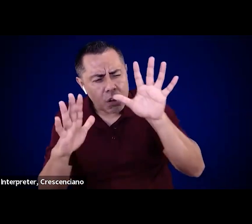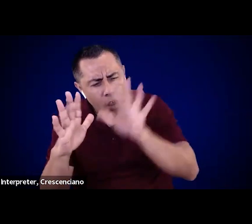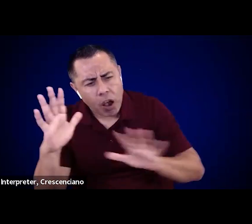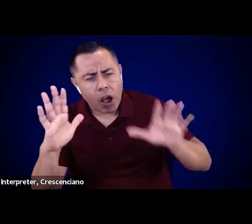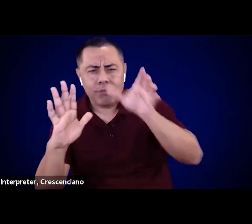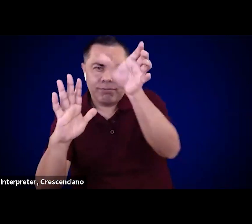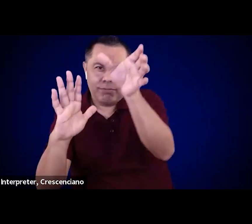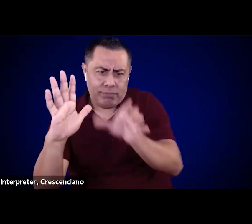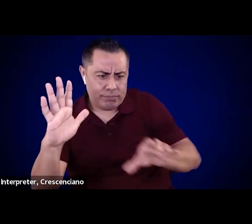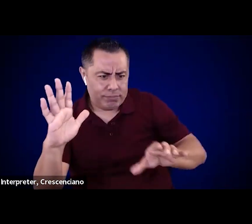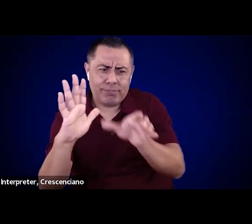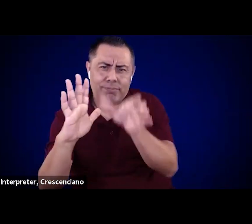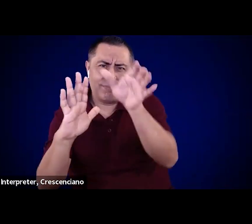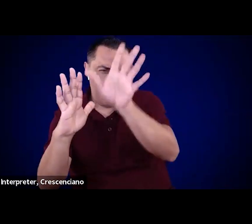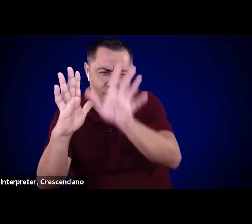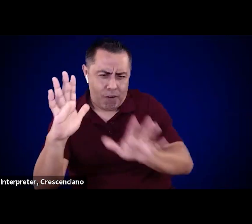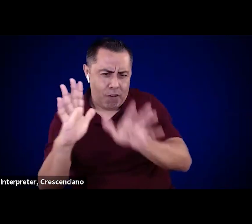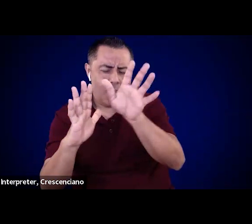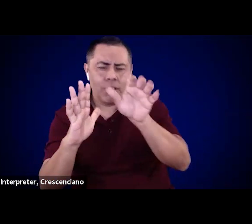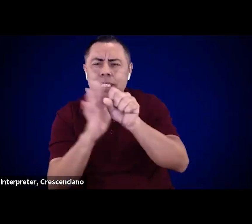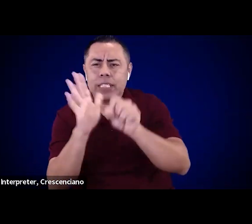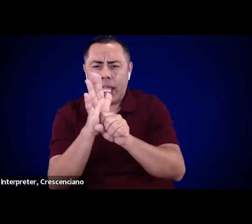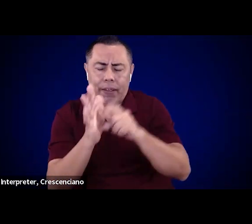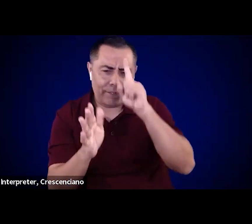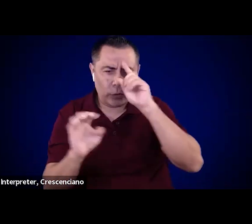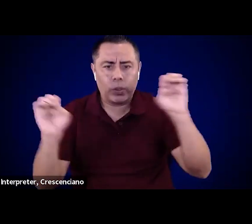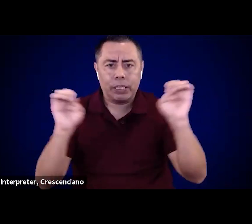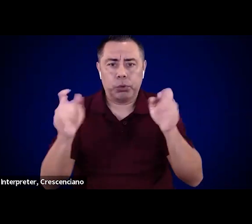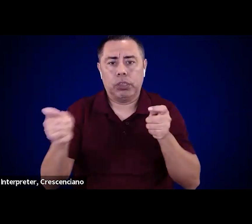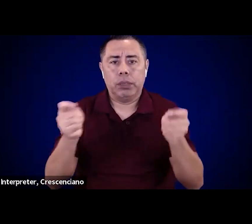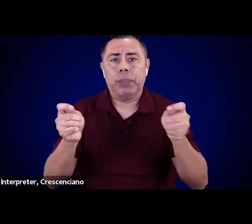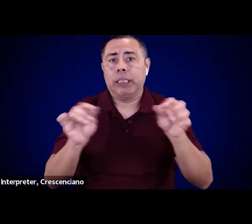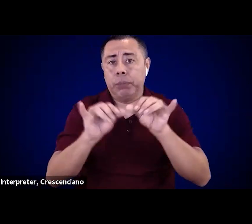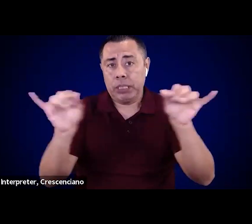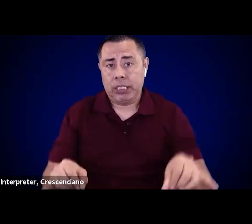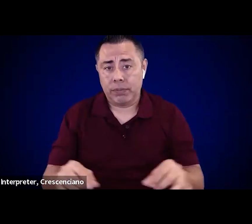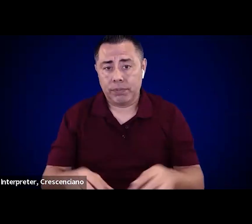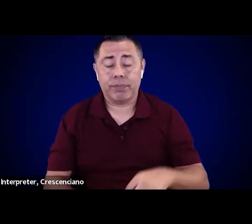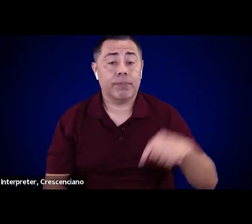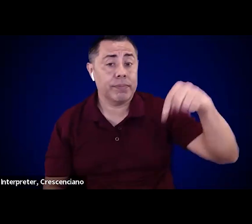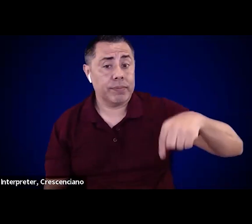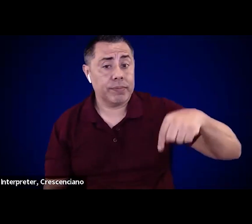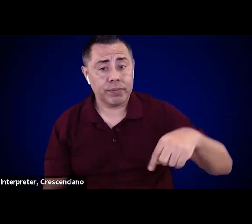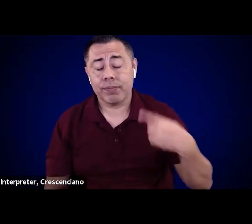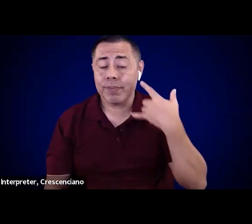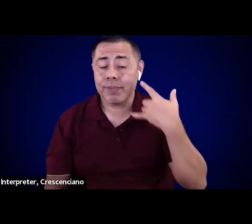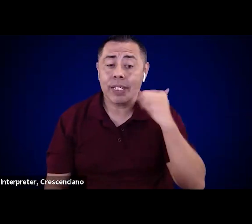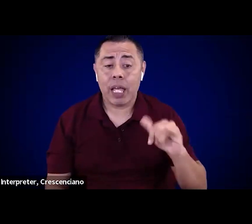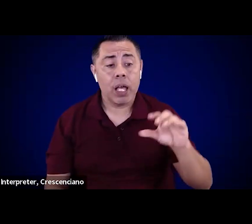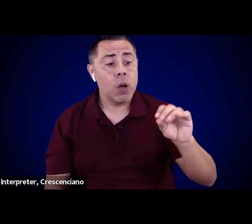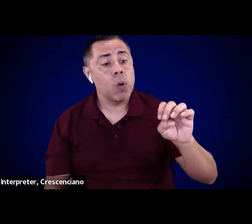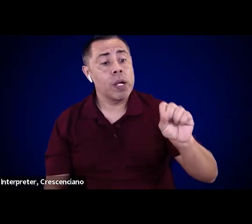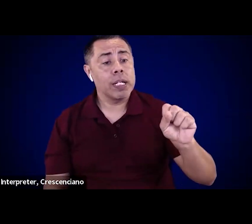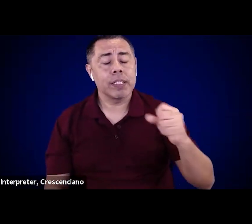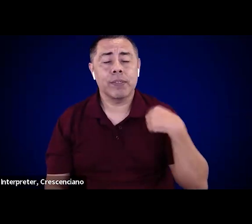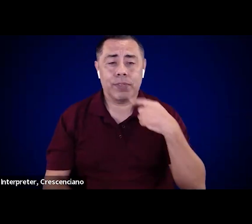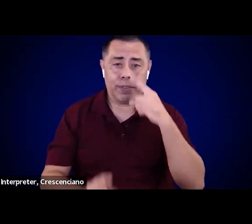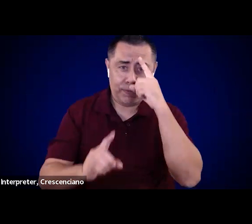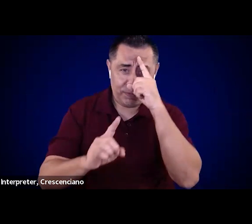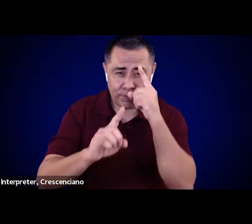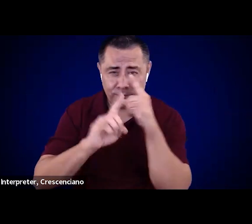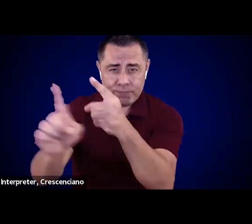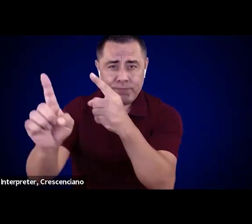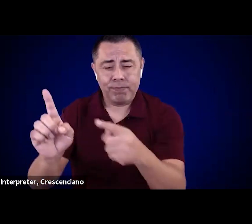state's emergency management system. And at CalOES, we strive to exemplify inclusive,